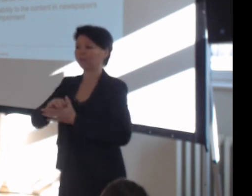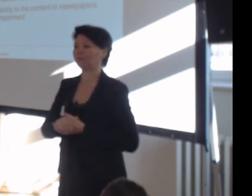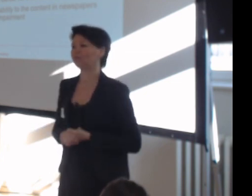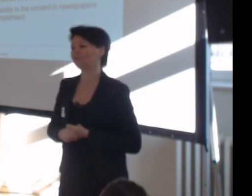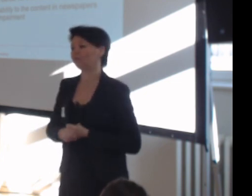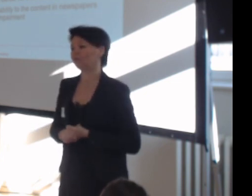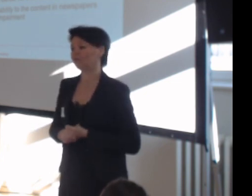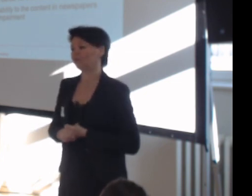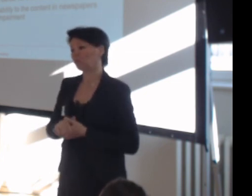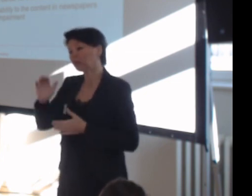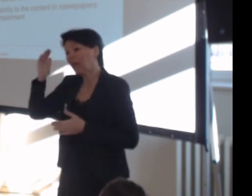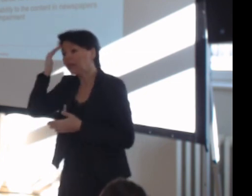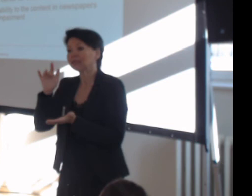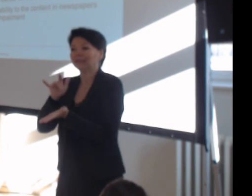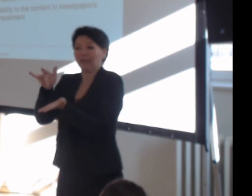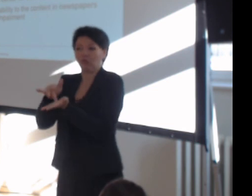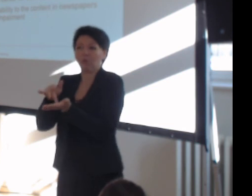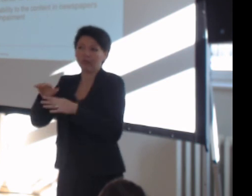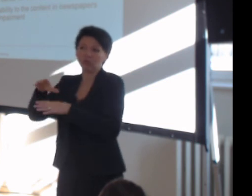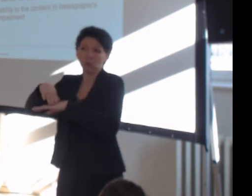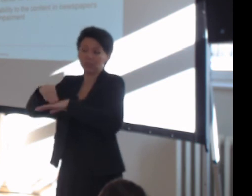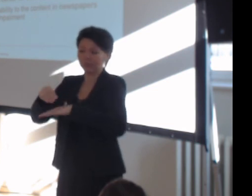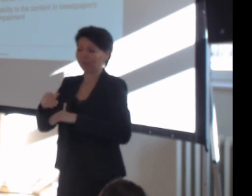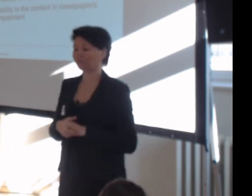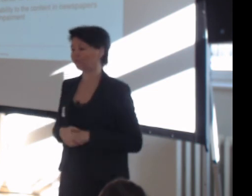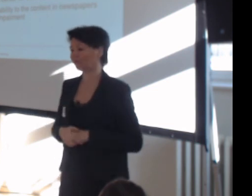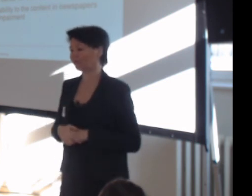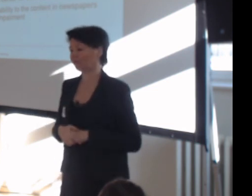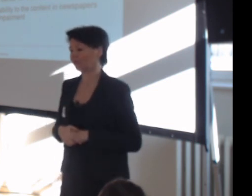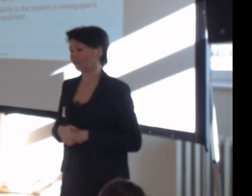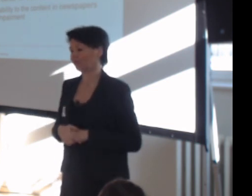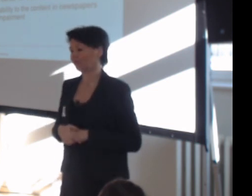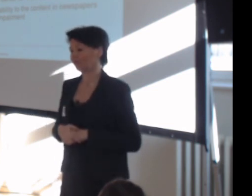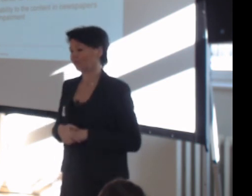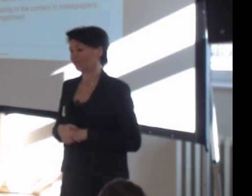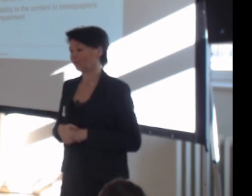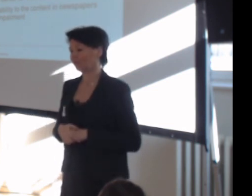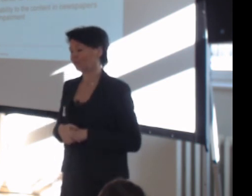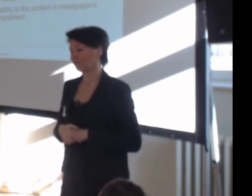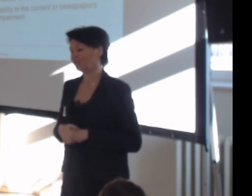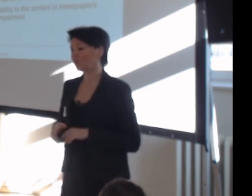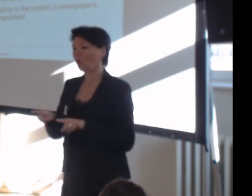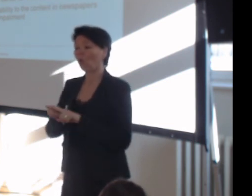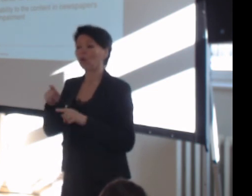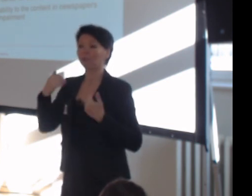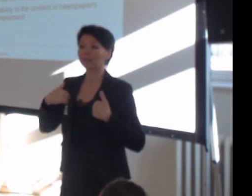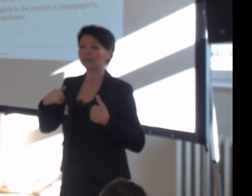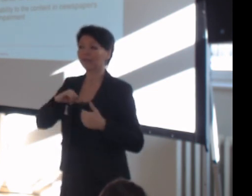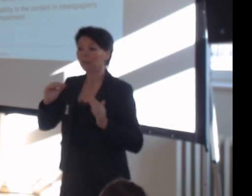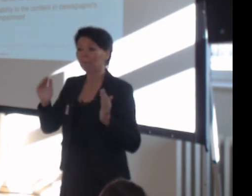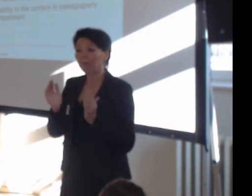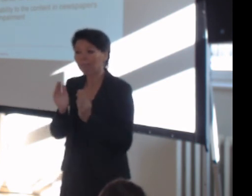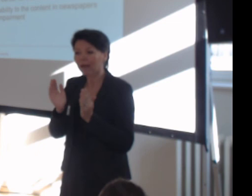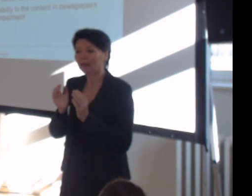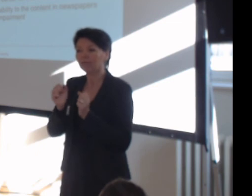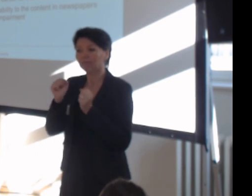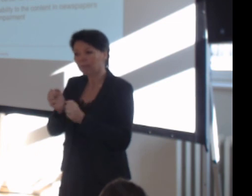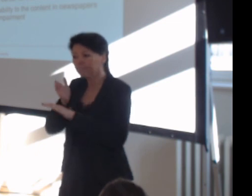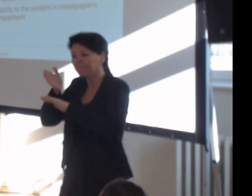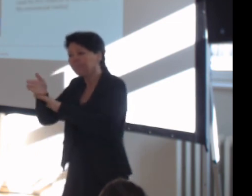improve the accessibility to the content in newspapers to persons with an impairment.